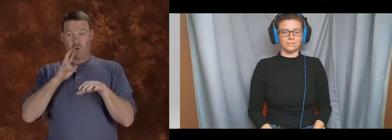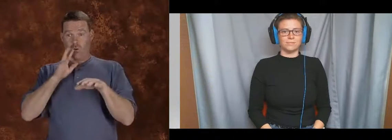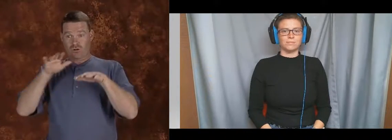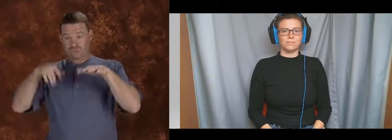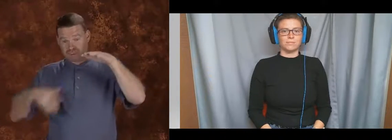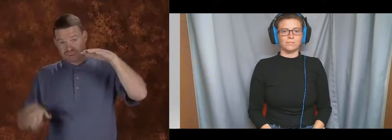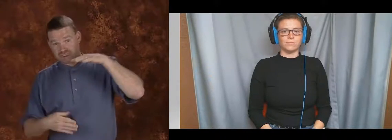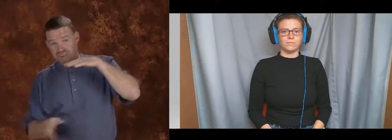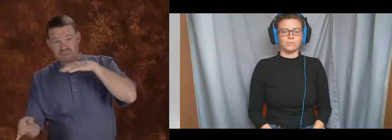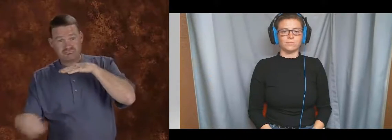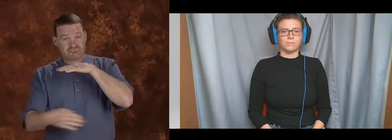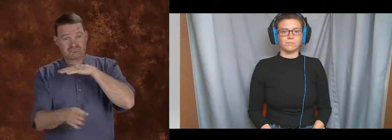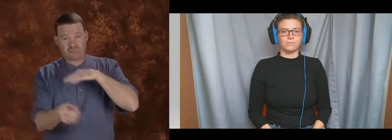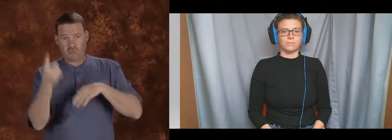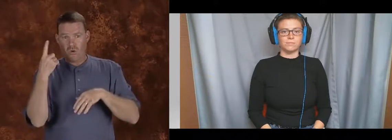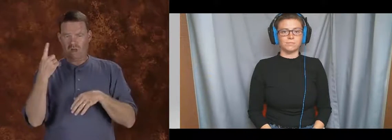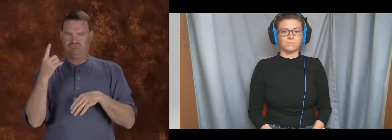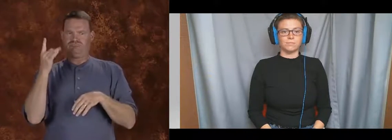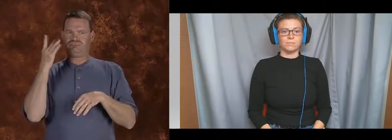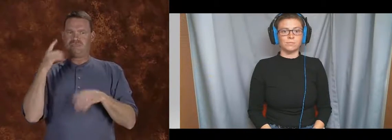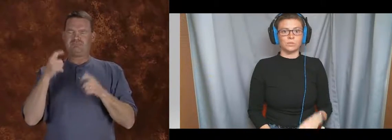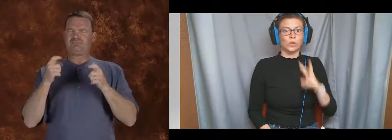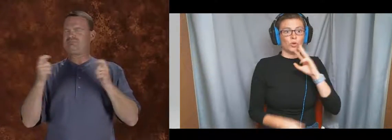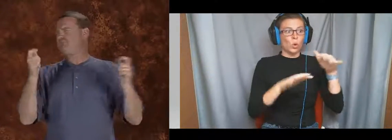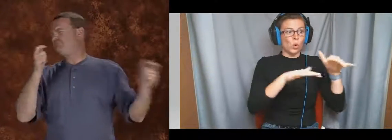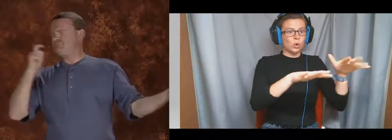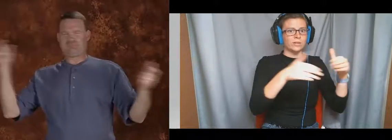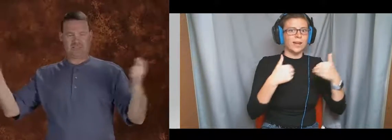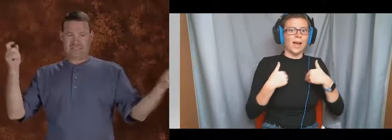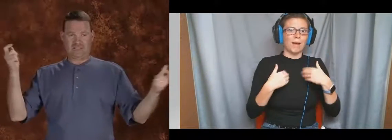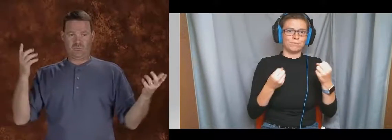Under the ocean, one of the biggest animals is the blue whale.